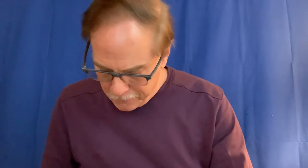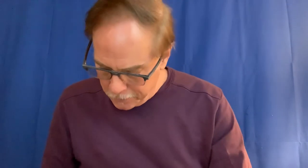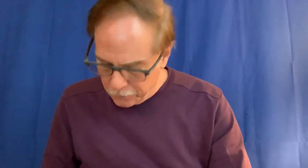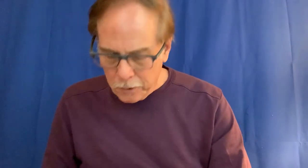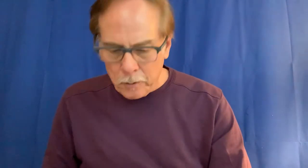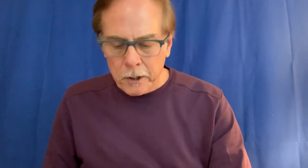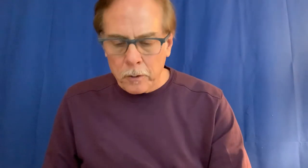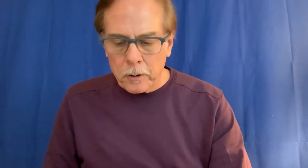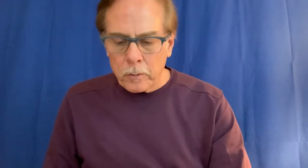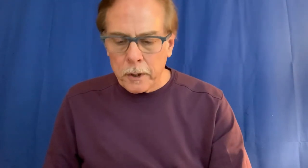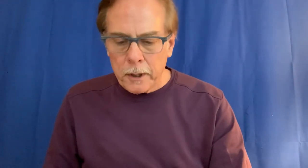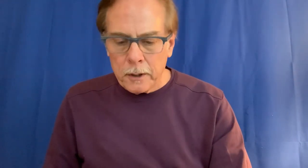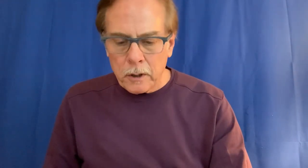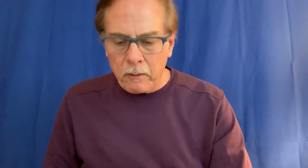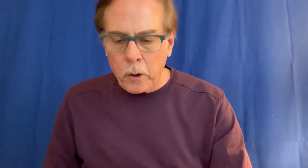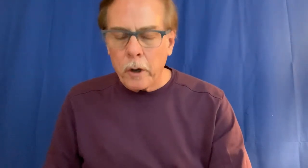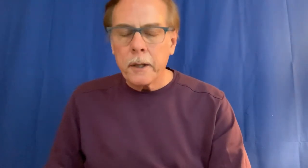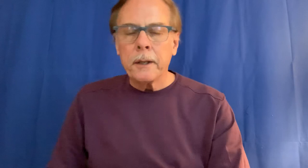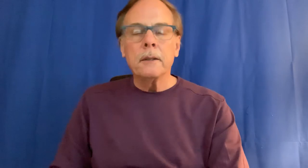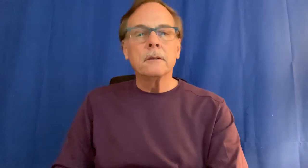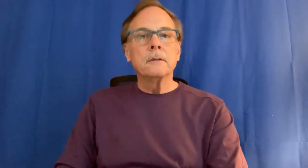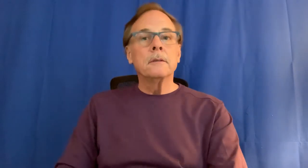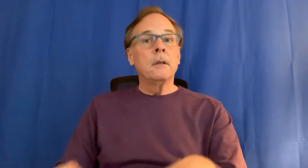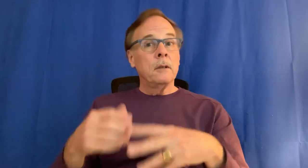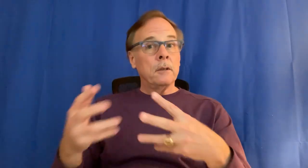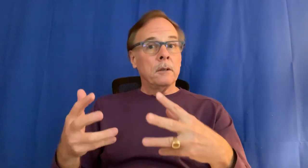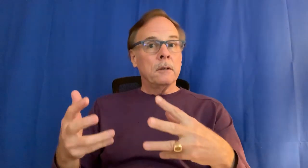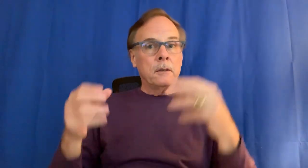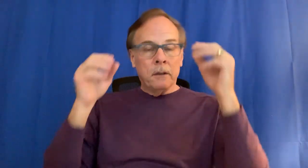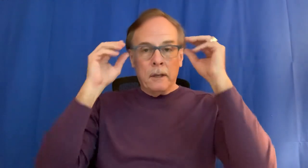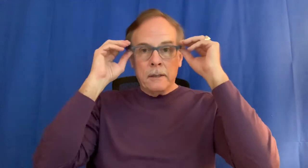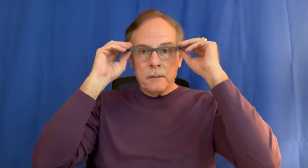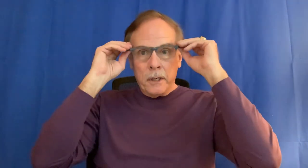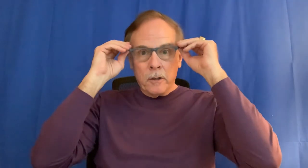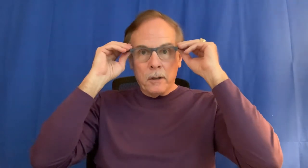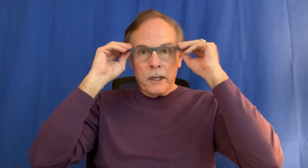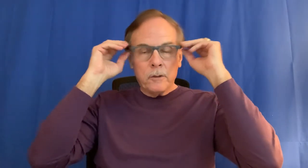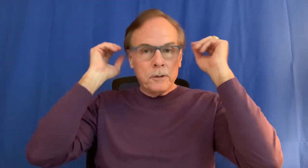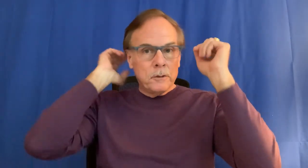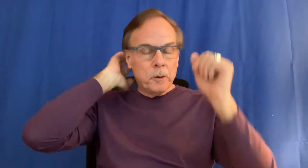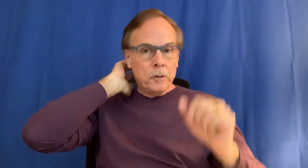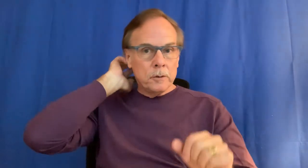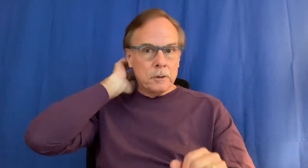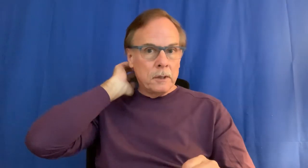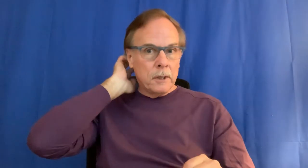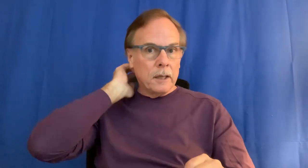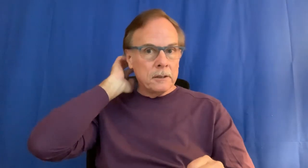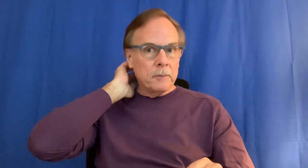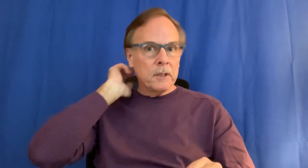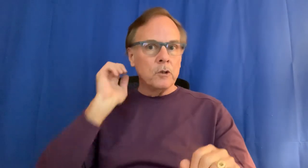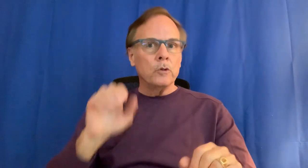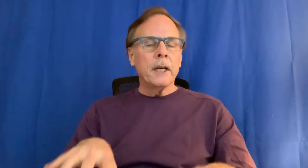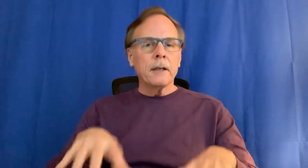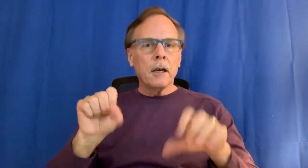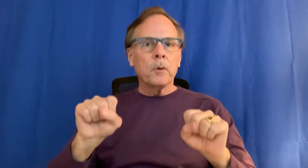Page 303, to have a party. And as in many other languages, we use the concept of to take up or